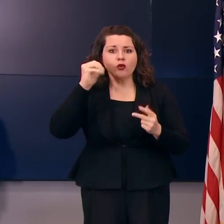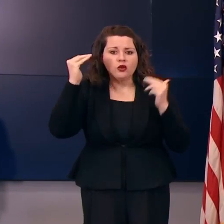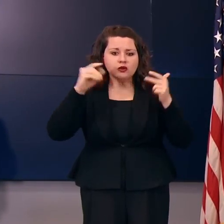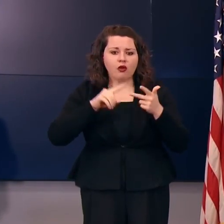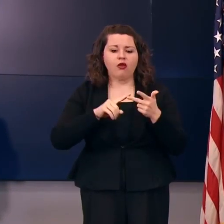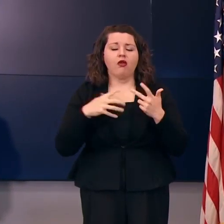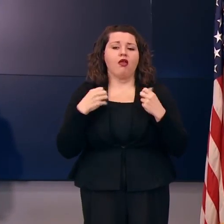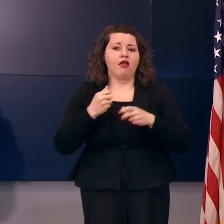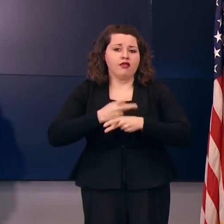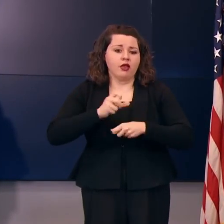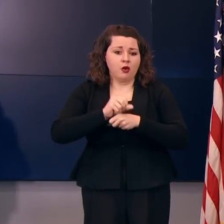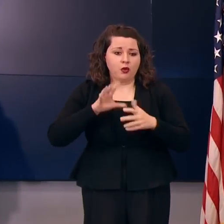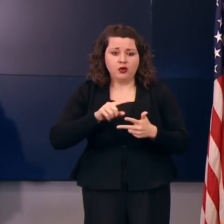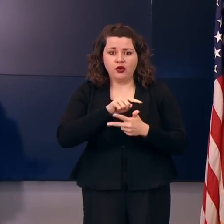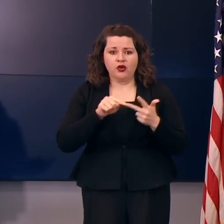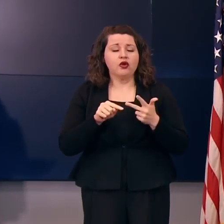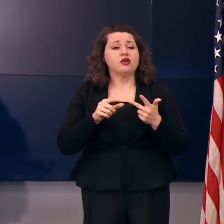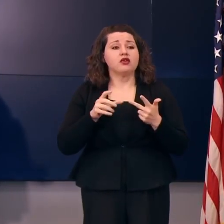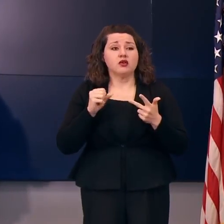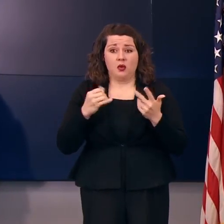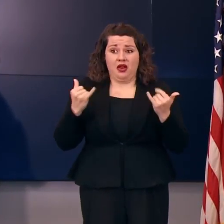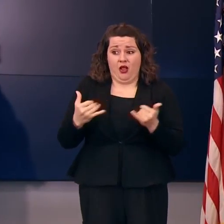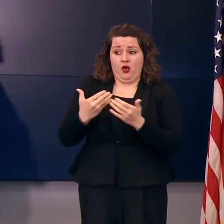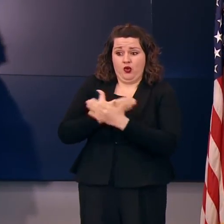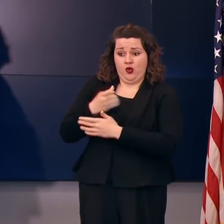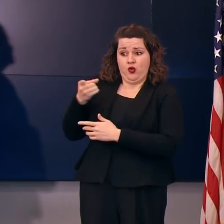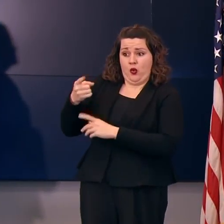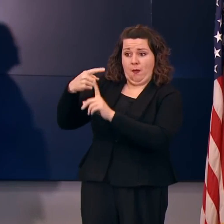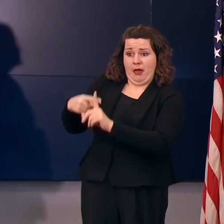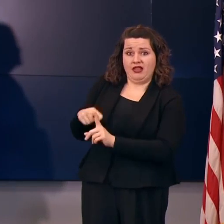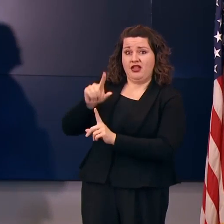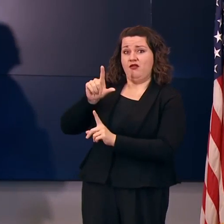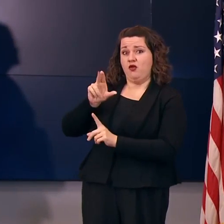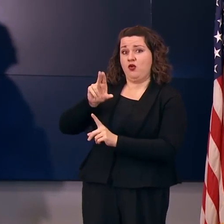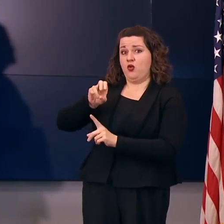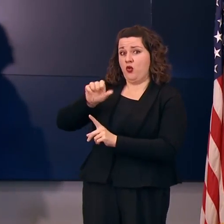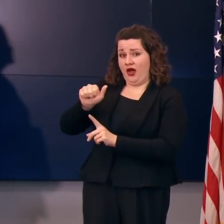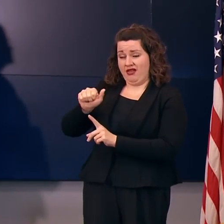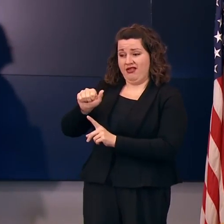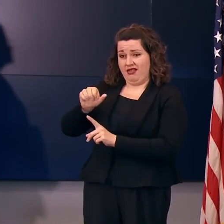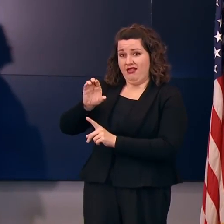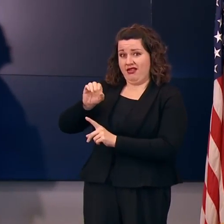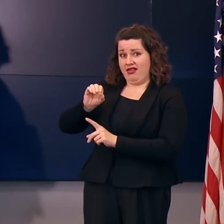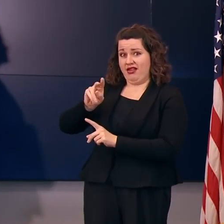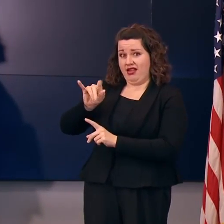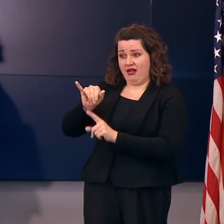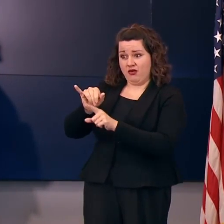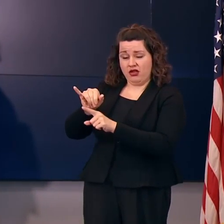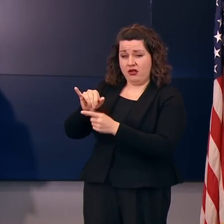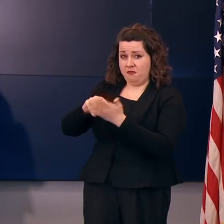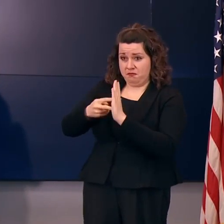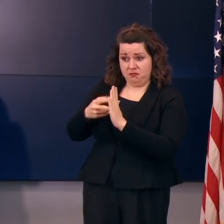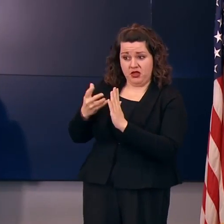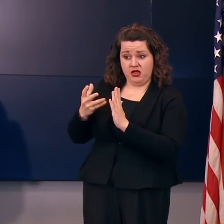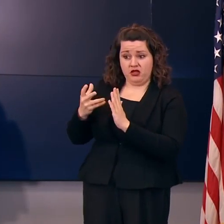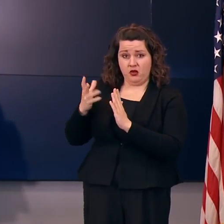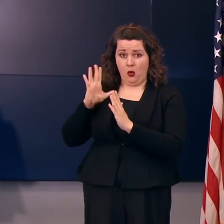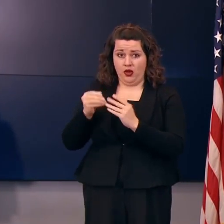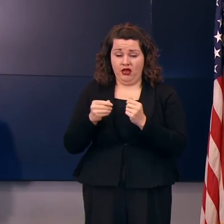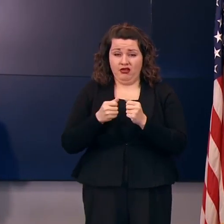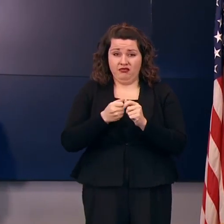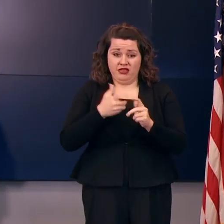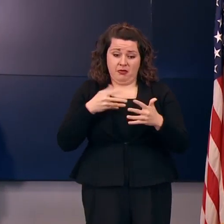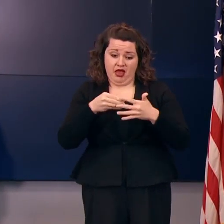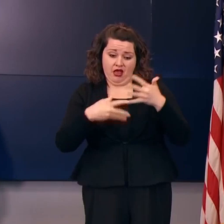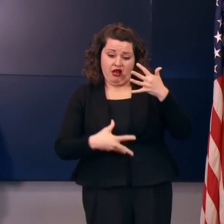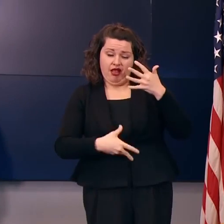worker. In light of these new cases down in Louisa County at these plants, are we expanding where those